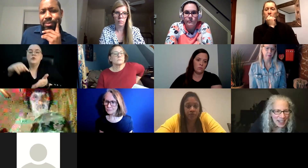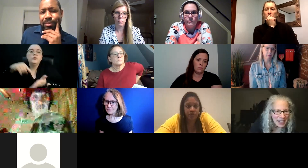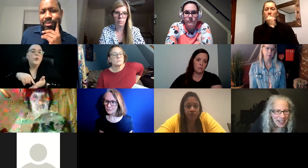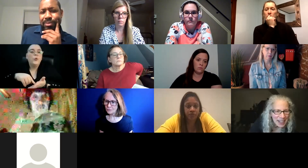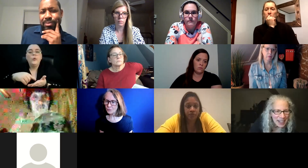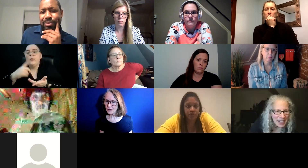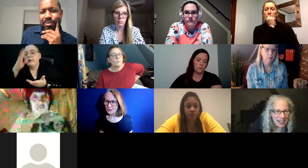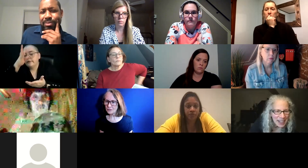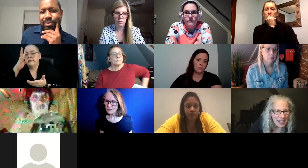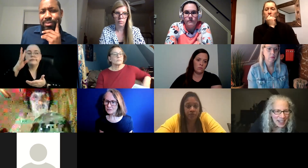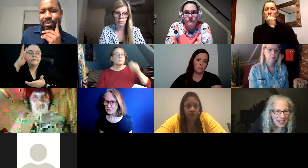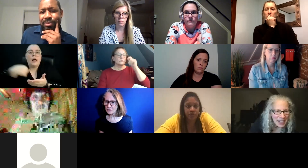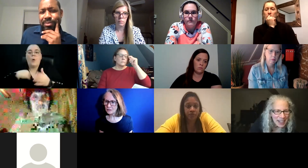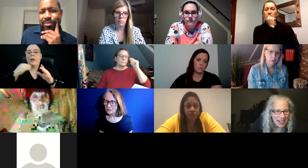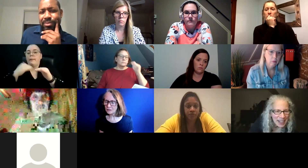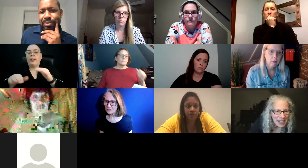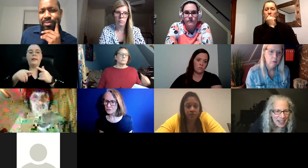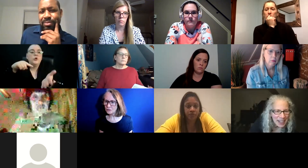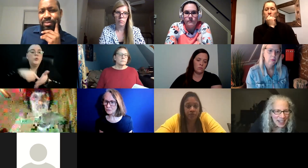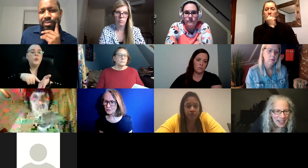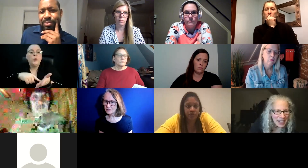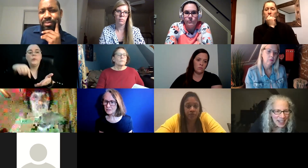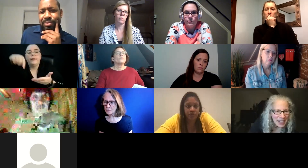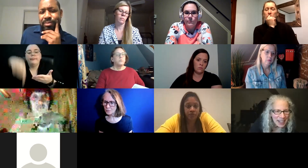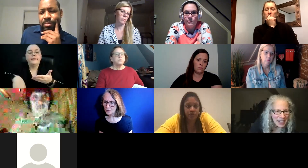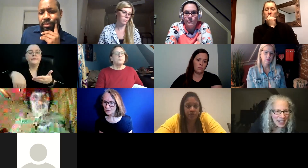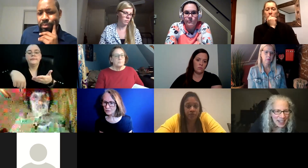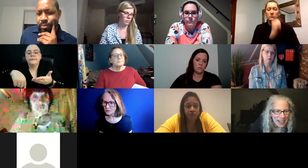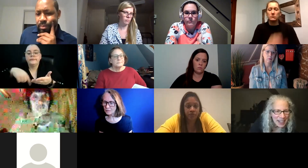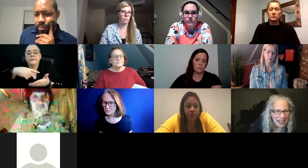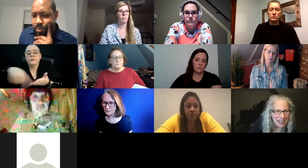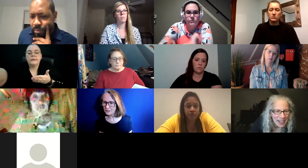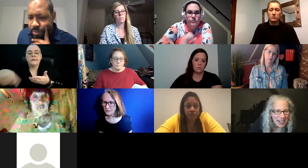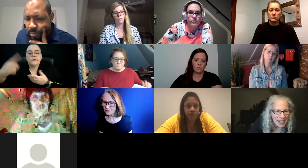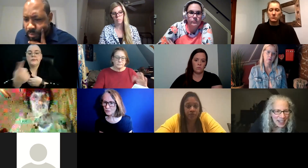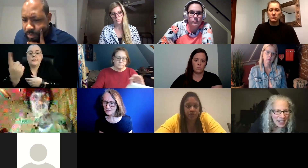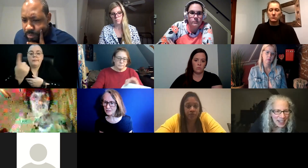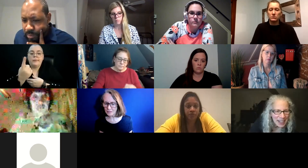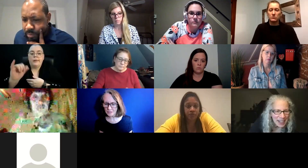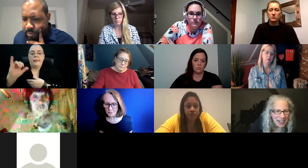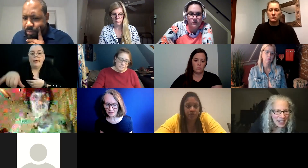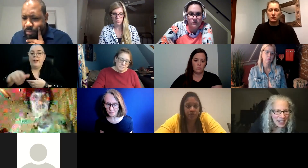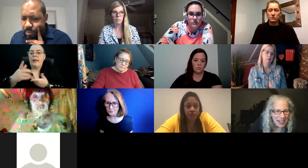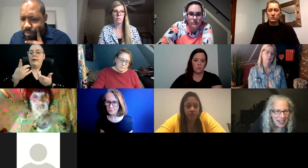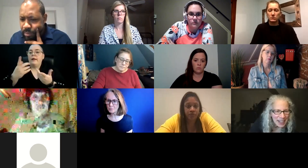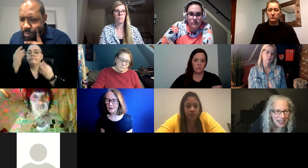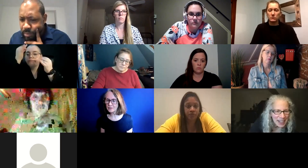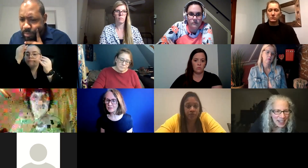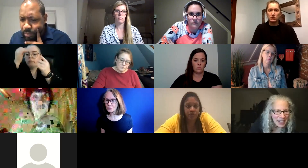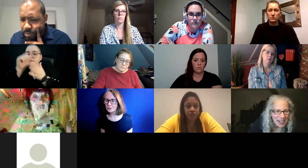what we want to add to the agenda, things that we'd like to come up with. And everyone could send an email to me by this week or